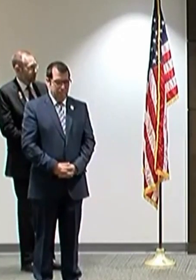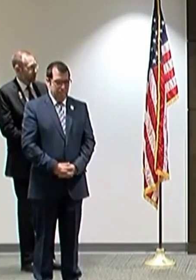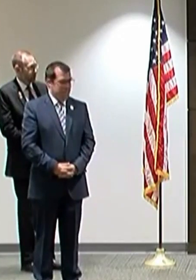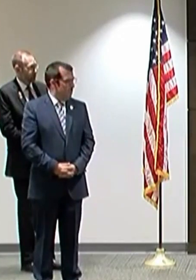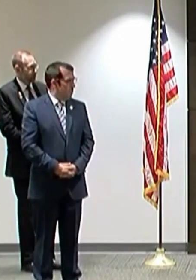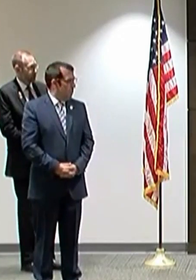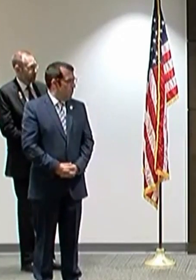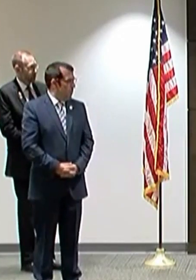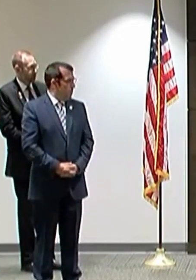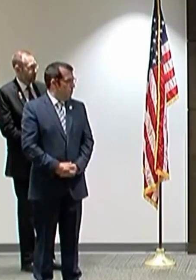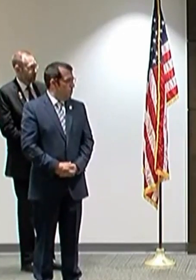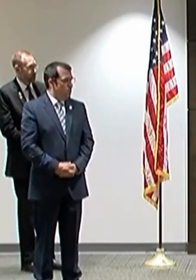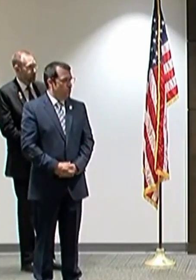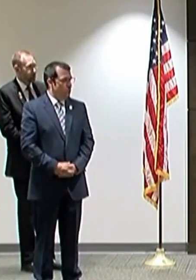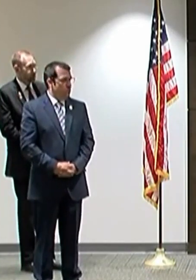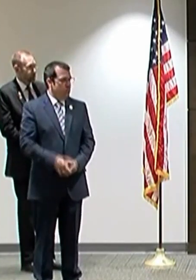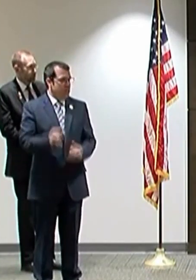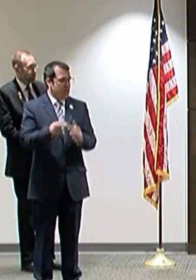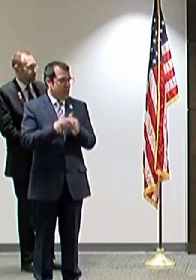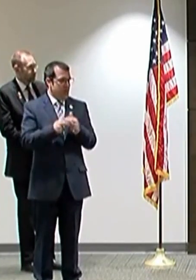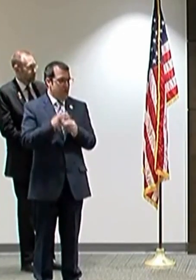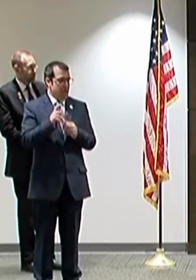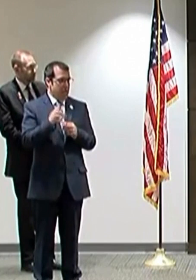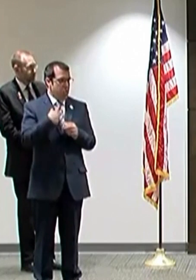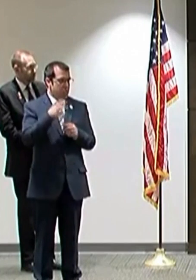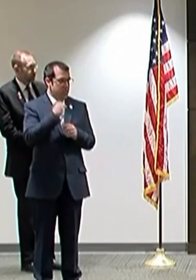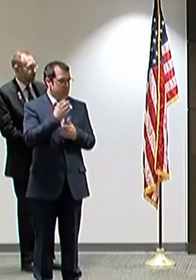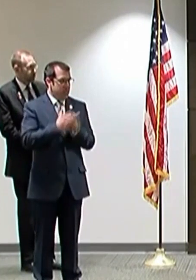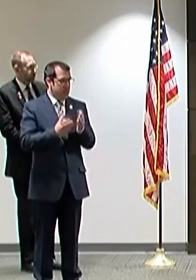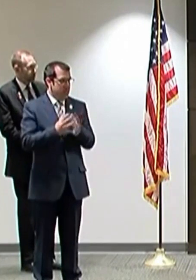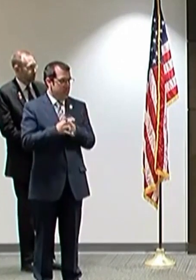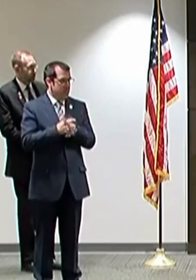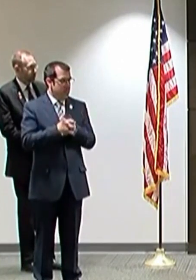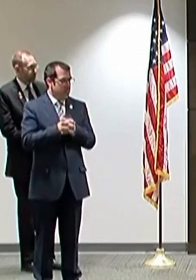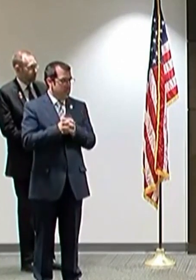Okay, I think we've covered the slides there unless we're missing some.